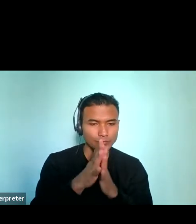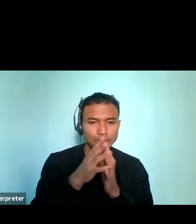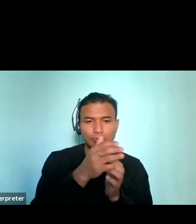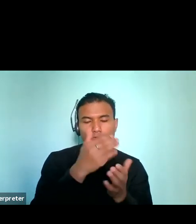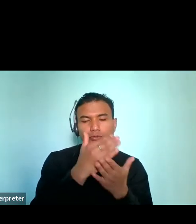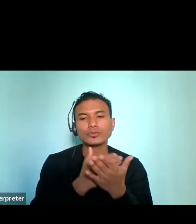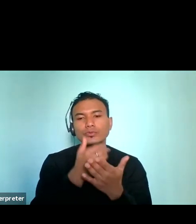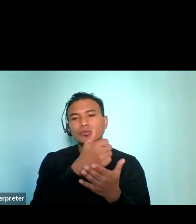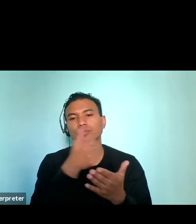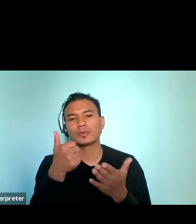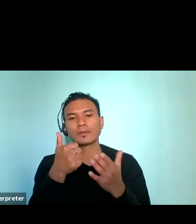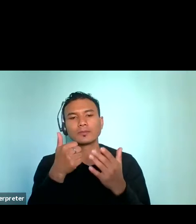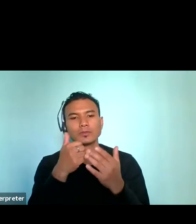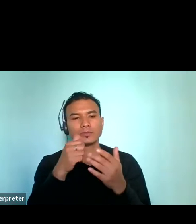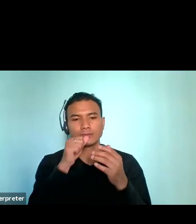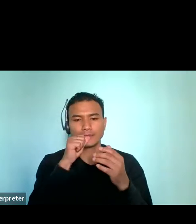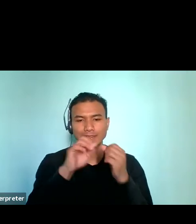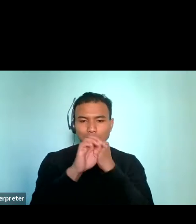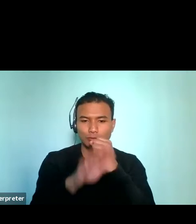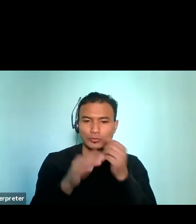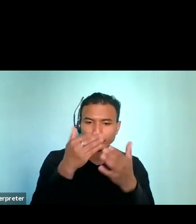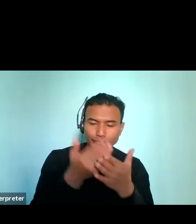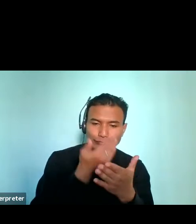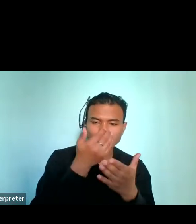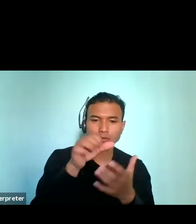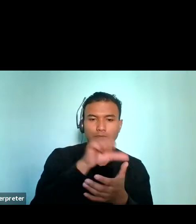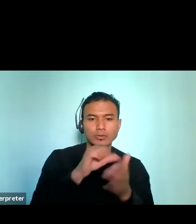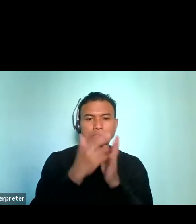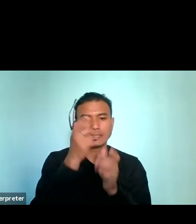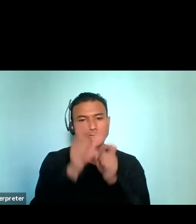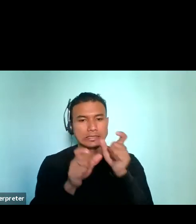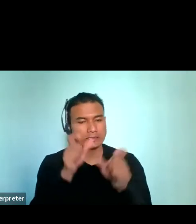also conserve water, the indigenous techniques.